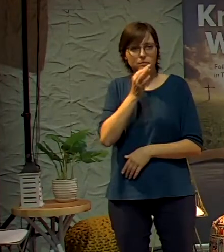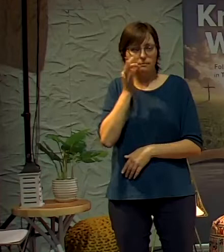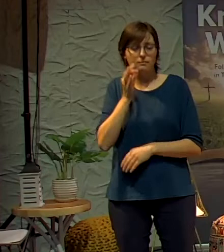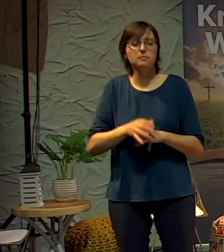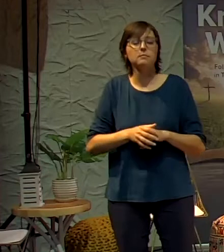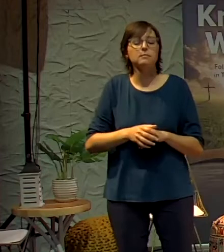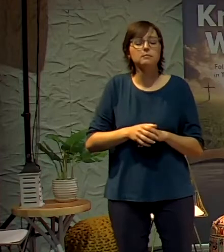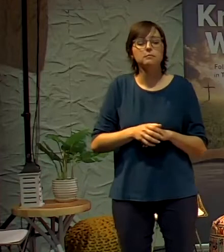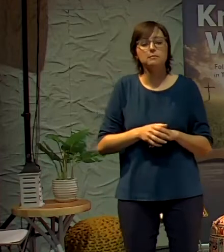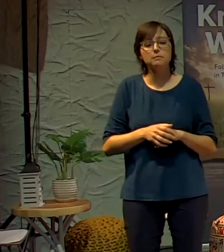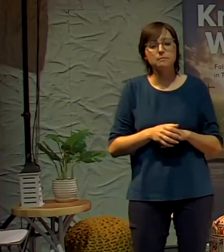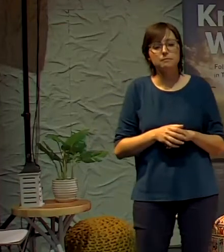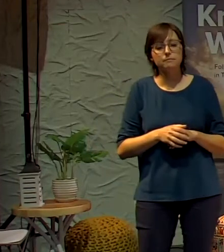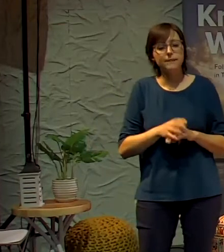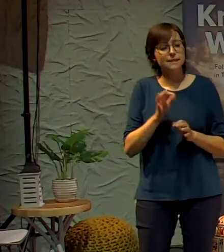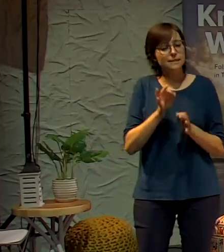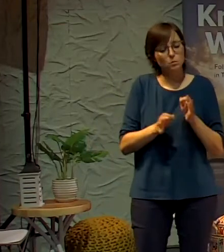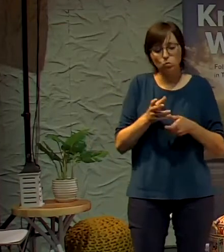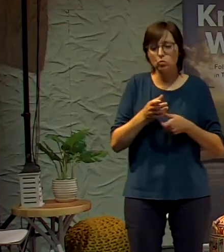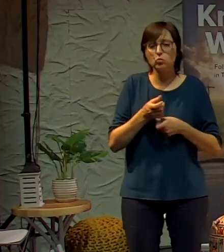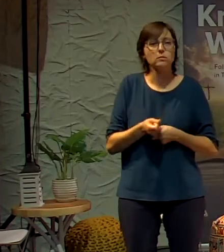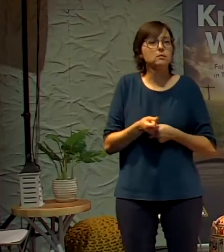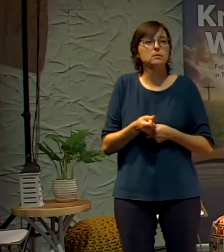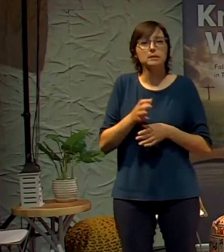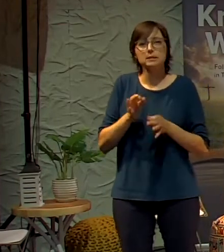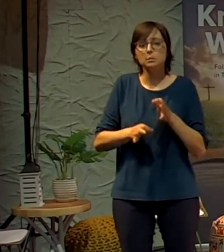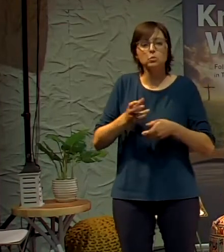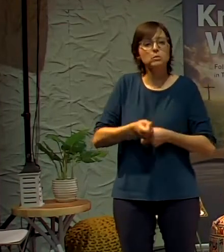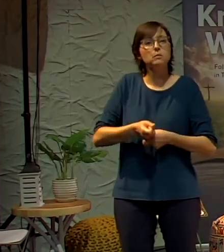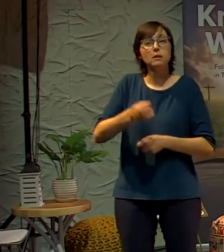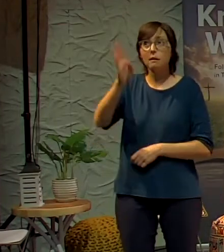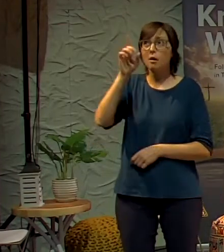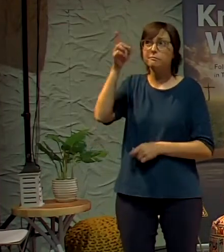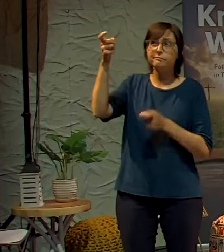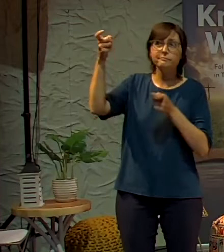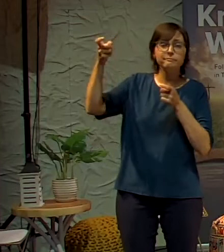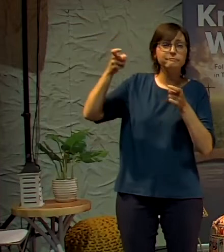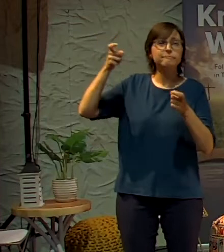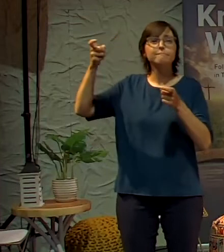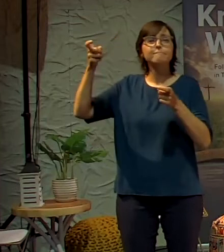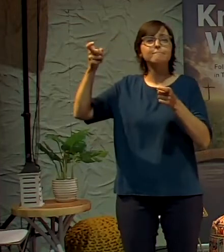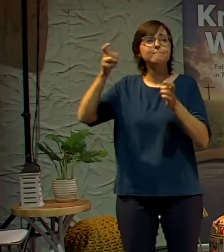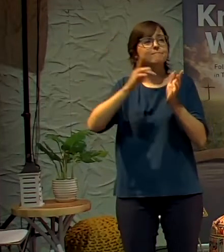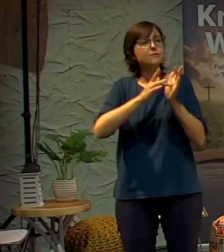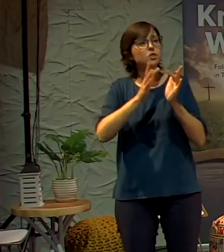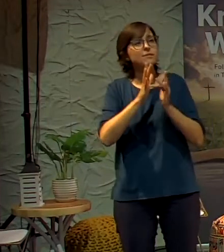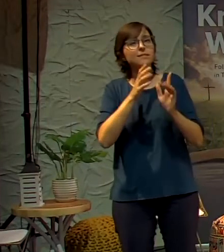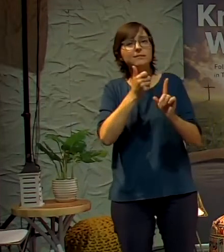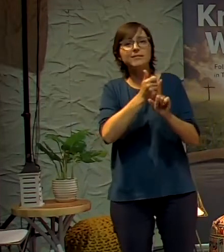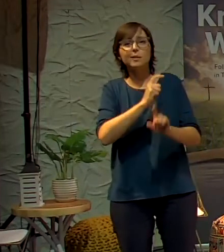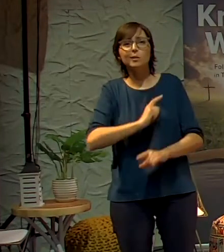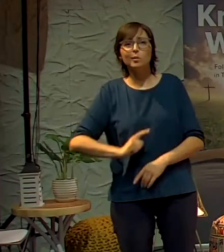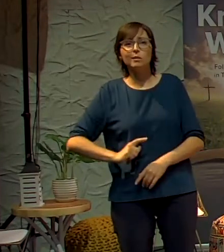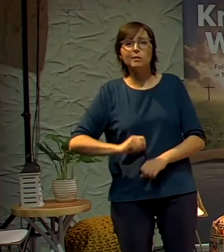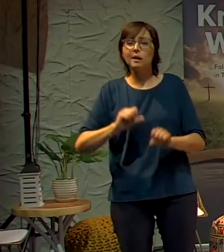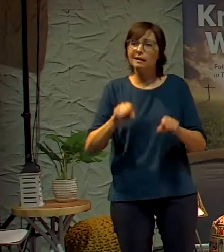Simple trust, just choosing to say, look, God is sovereign. Jesus is Lord. I can ask for anything.